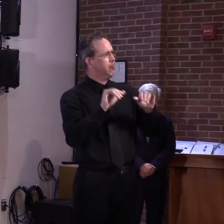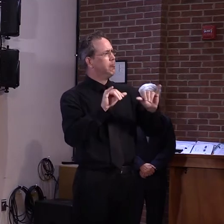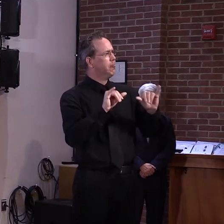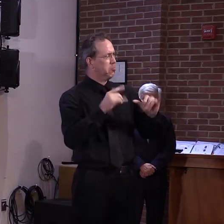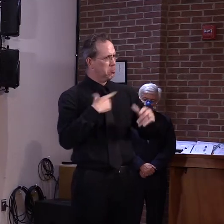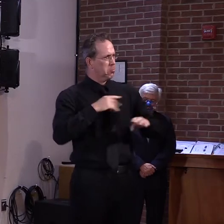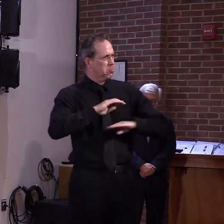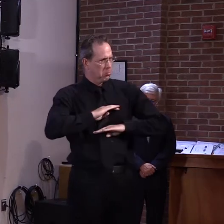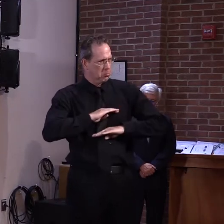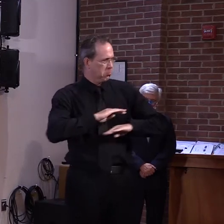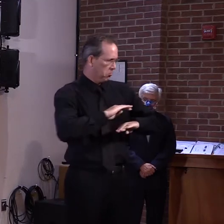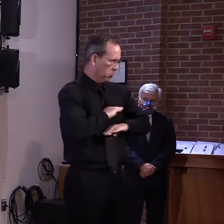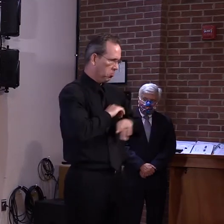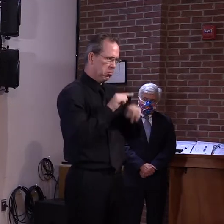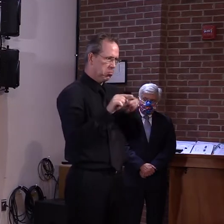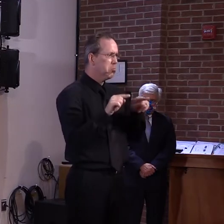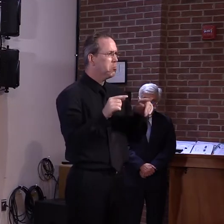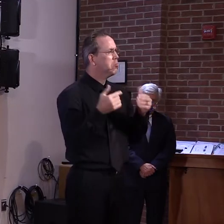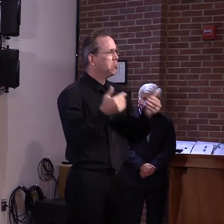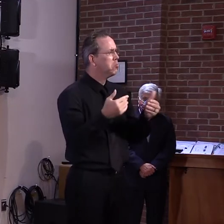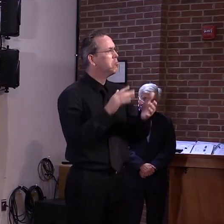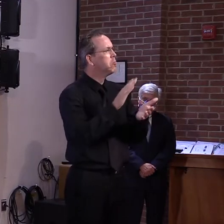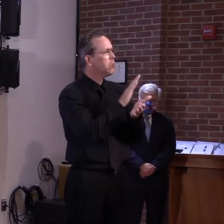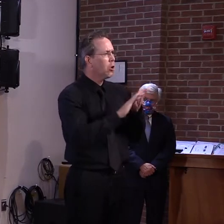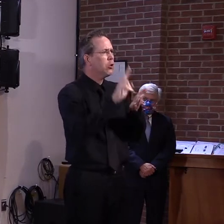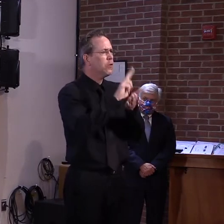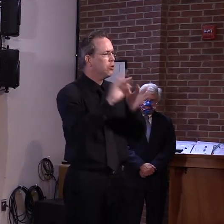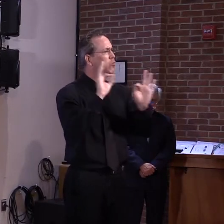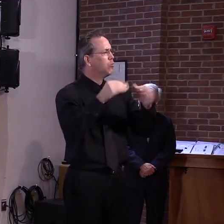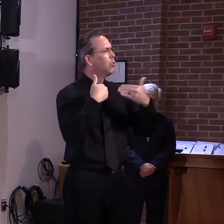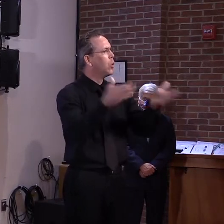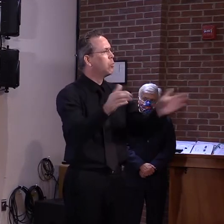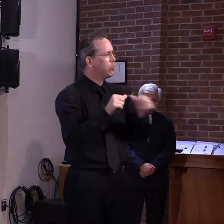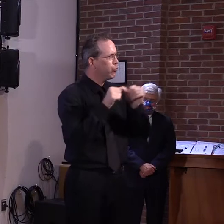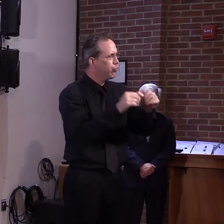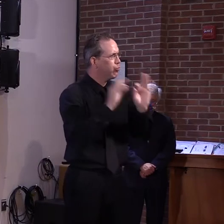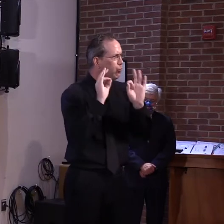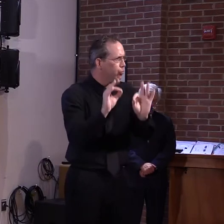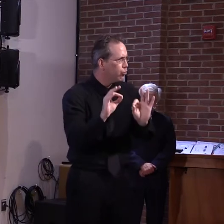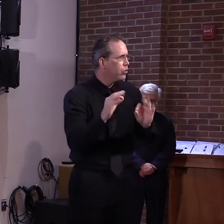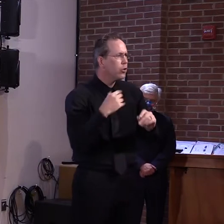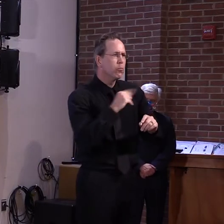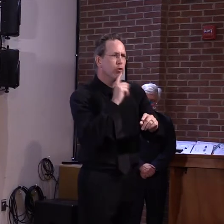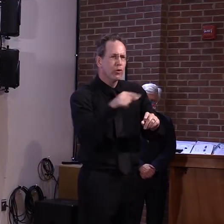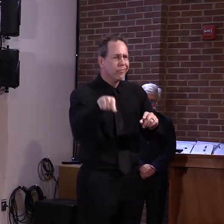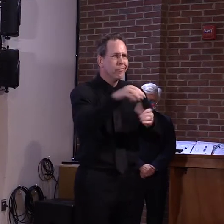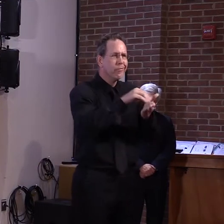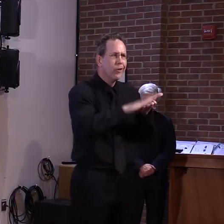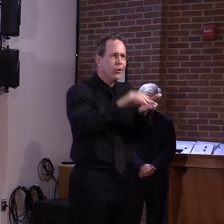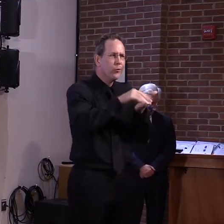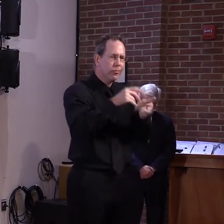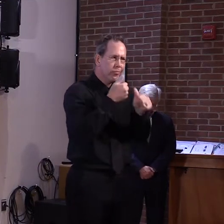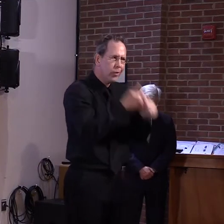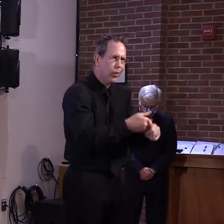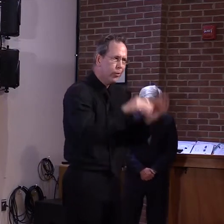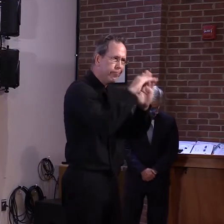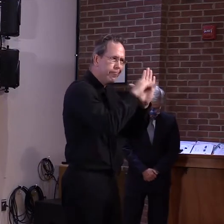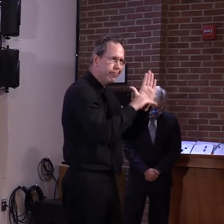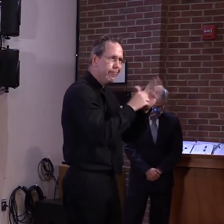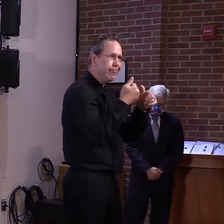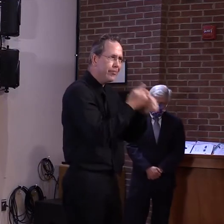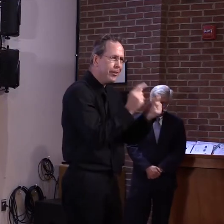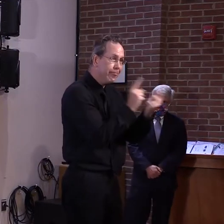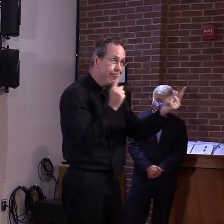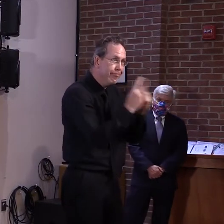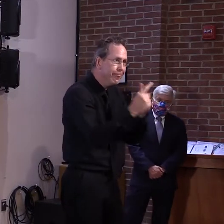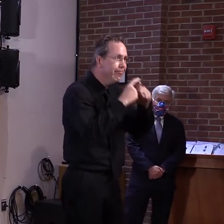back on campus, and now it's just a matter of making sure they follow through on the public health guidance throughout the semester. But so far, so good on the higher